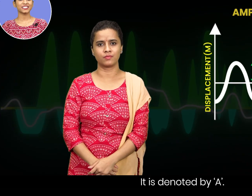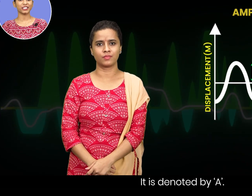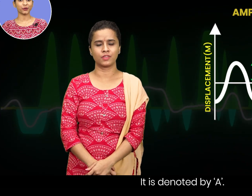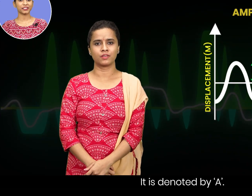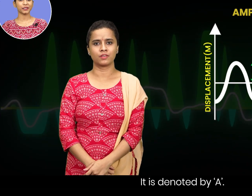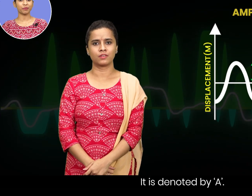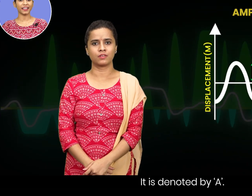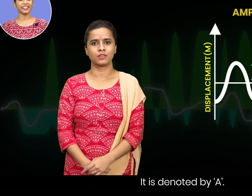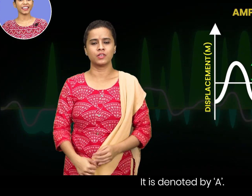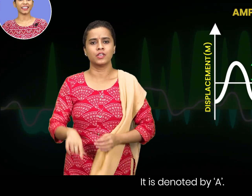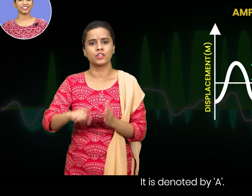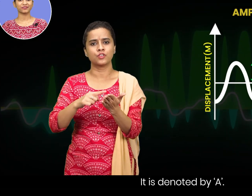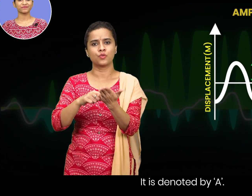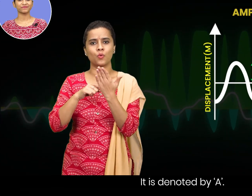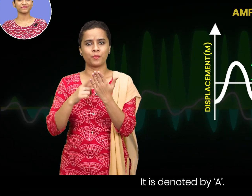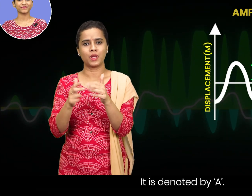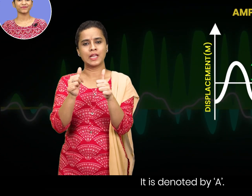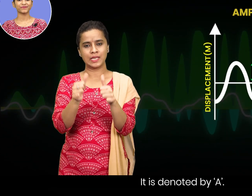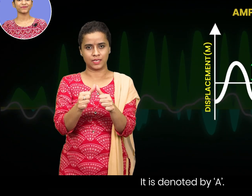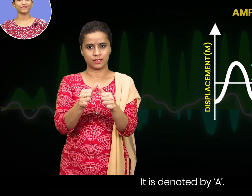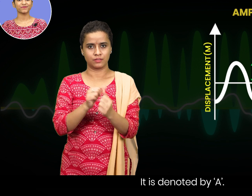It is denoted by A.